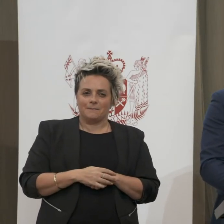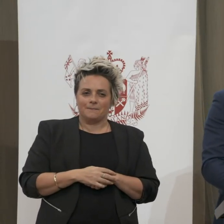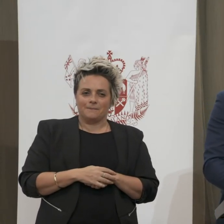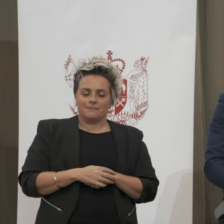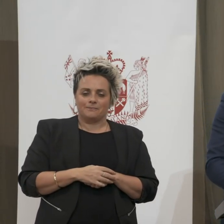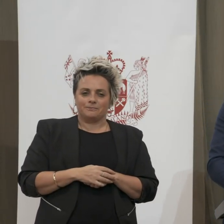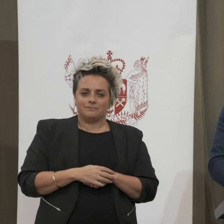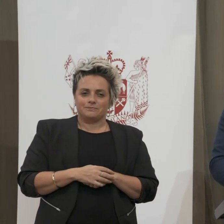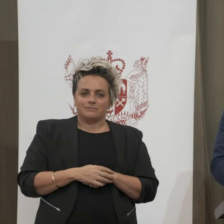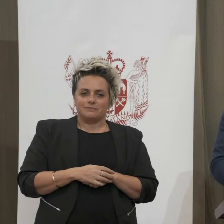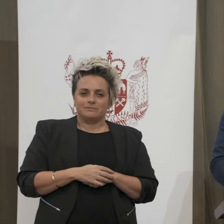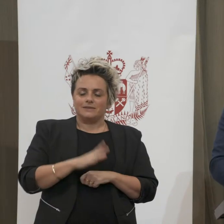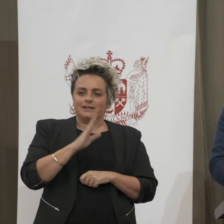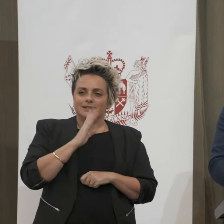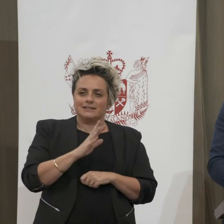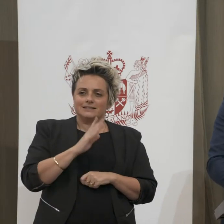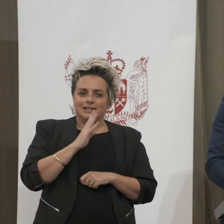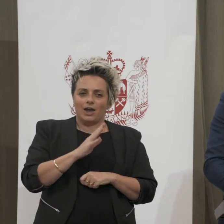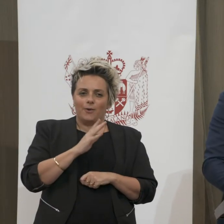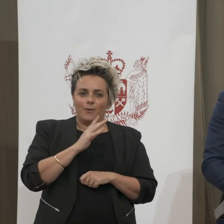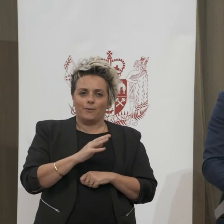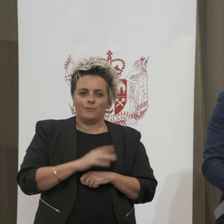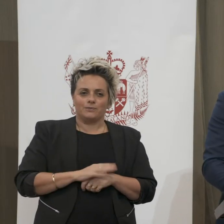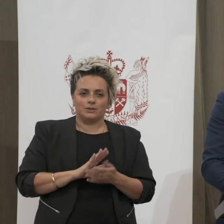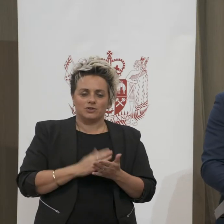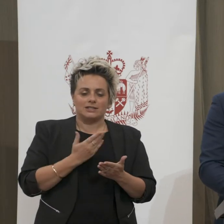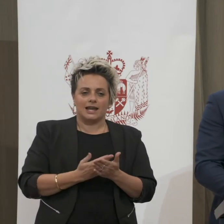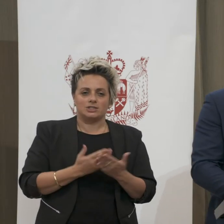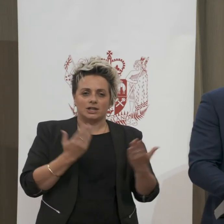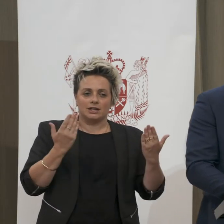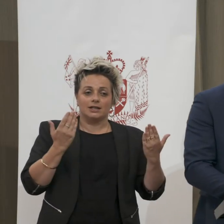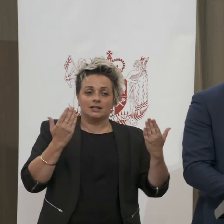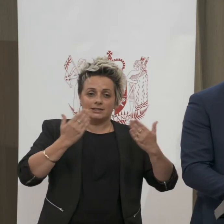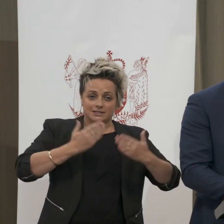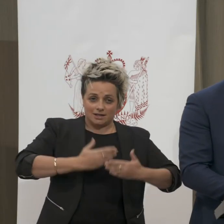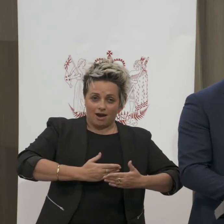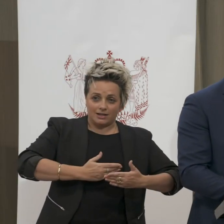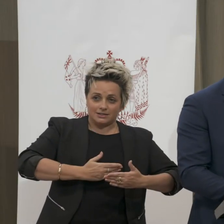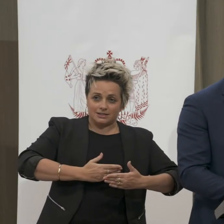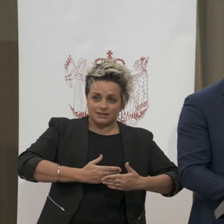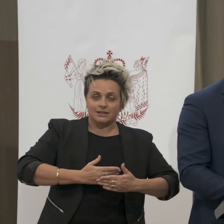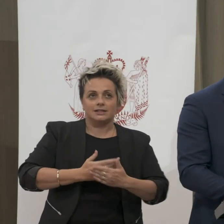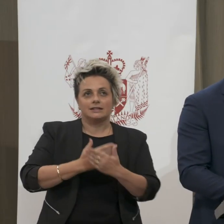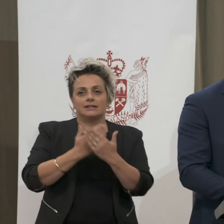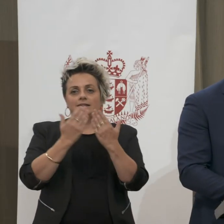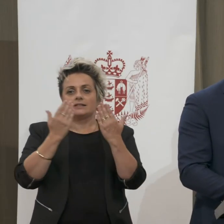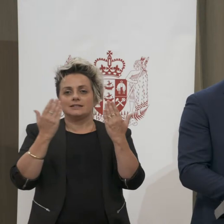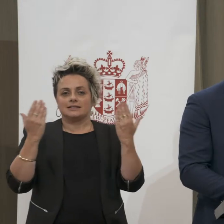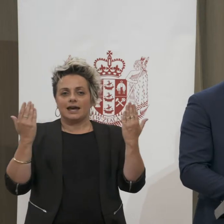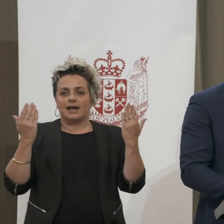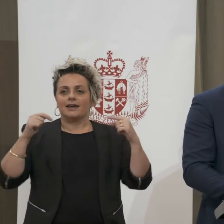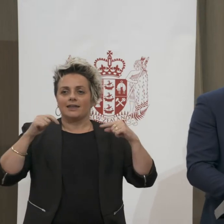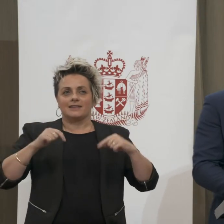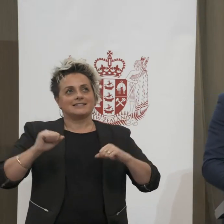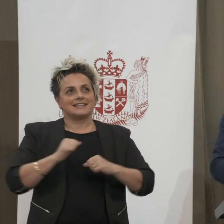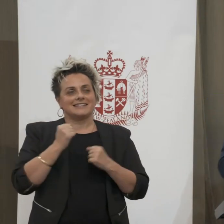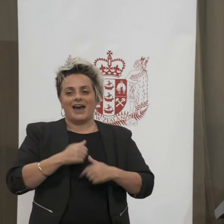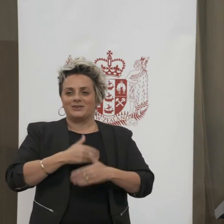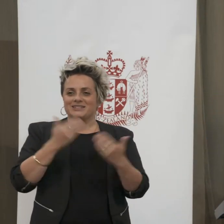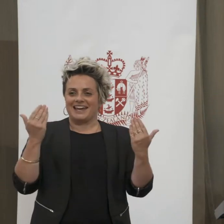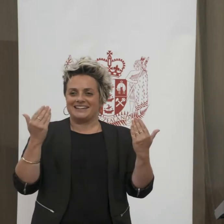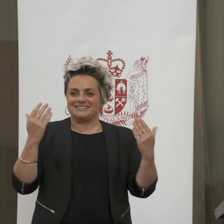ka awatea, ko tēnei te rā. Tis night, tis daybreak, this is our day.